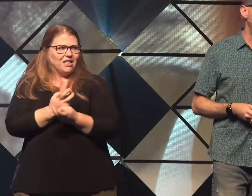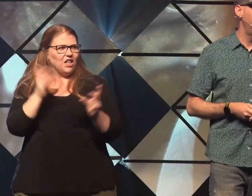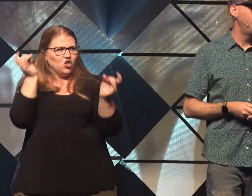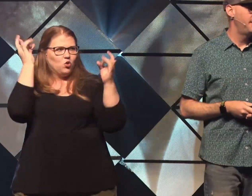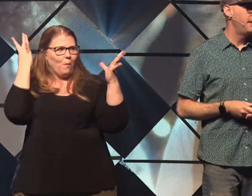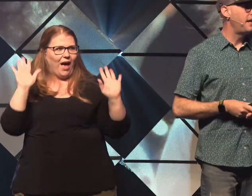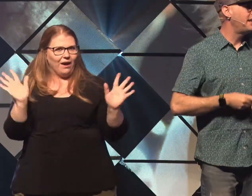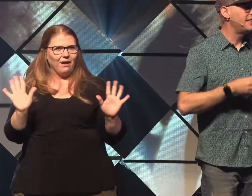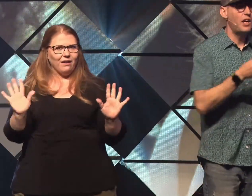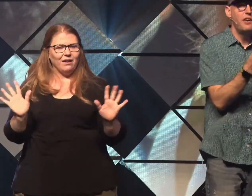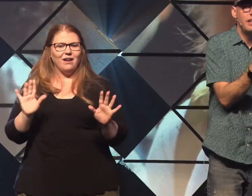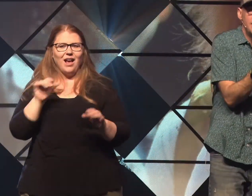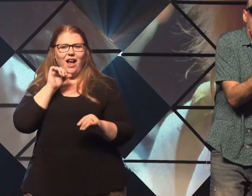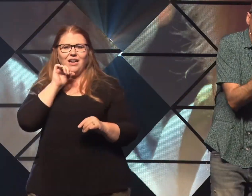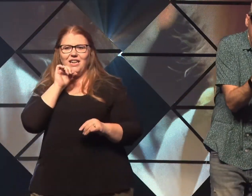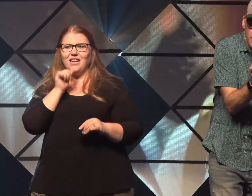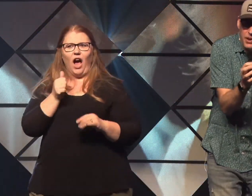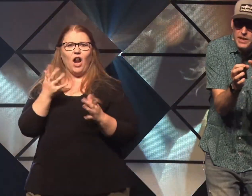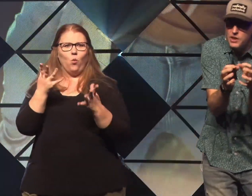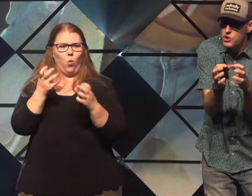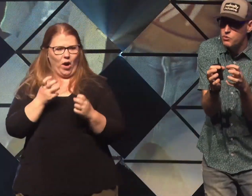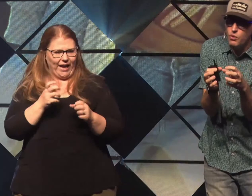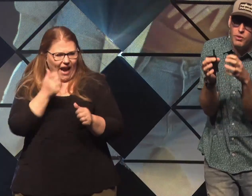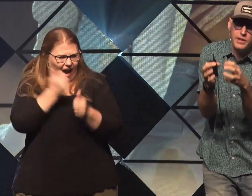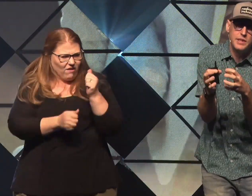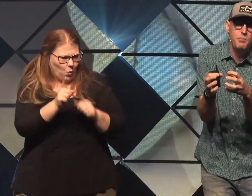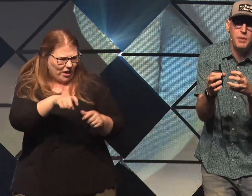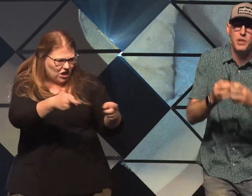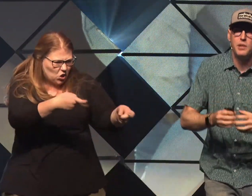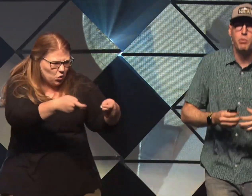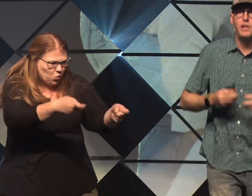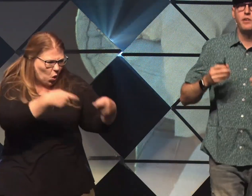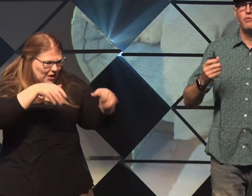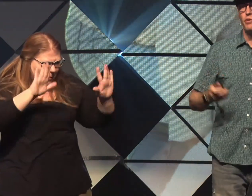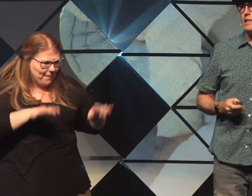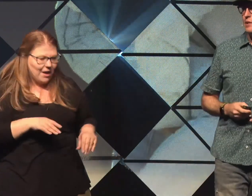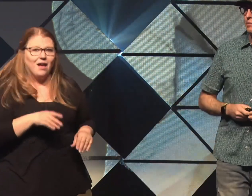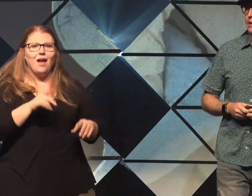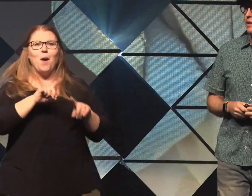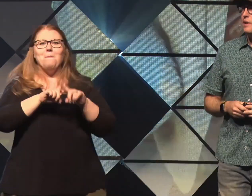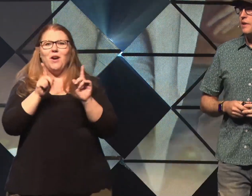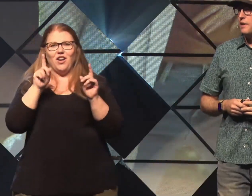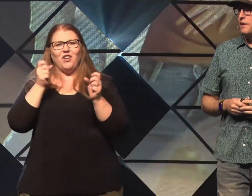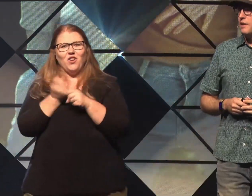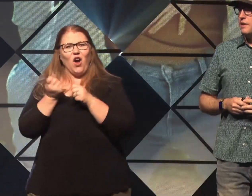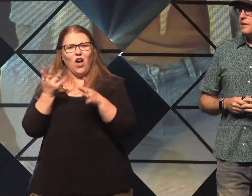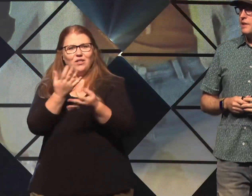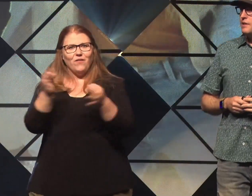traumatic, not desiring to keep everybody in control and submit, but to bring freedom.